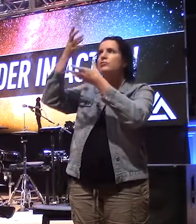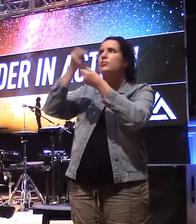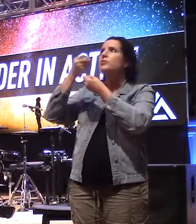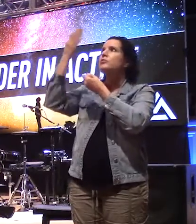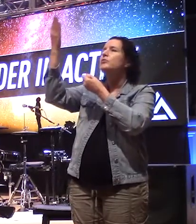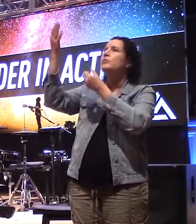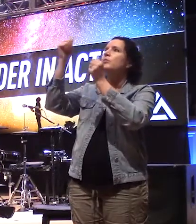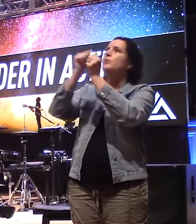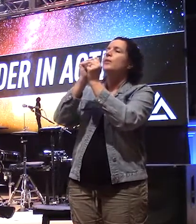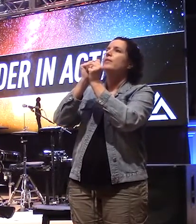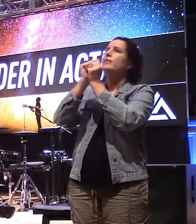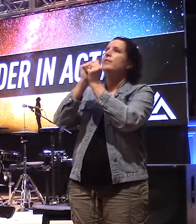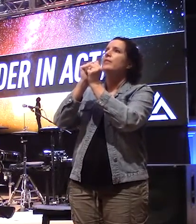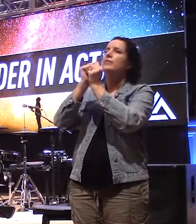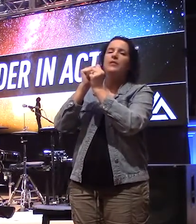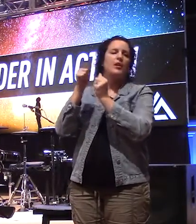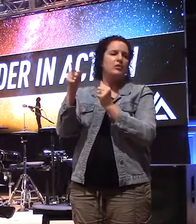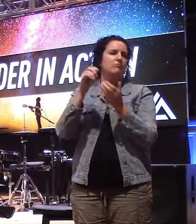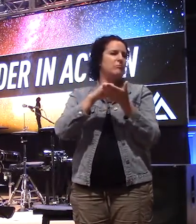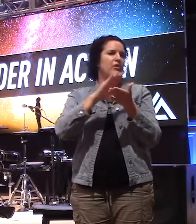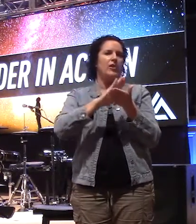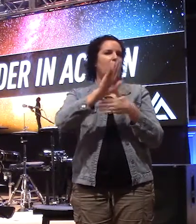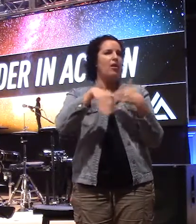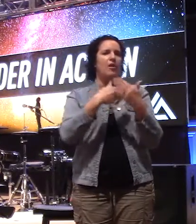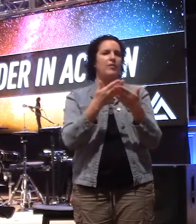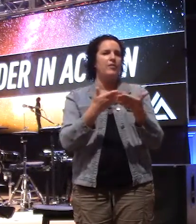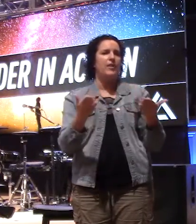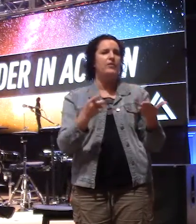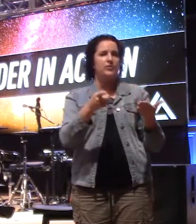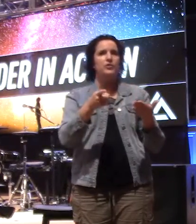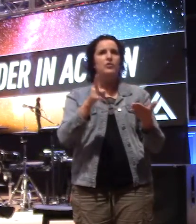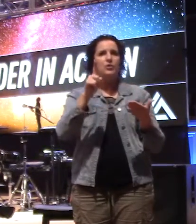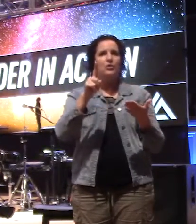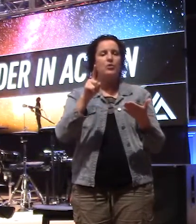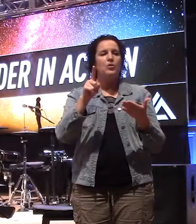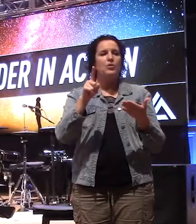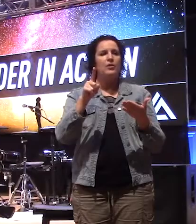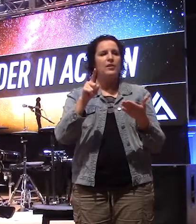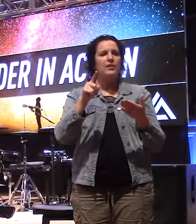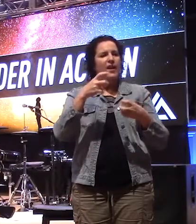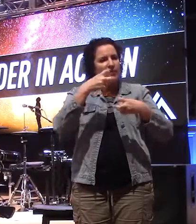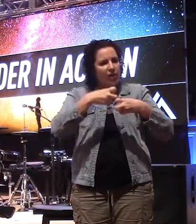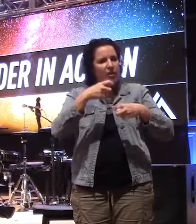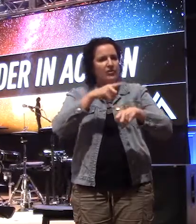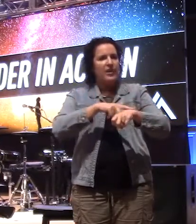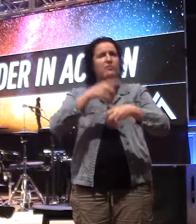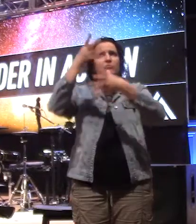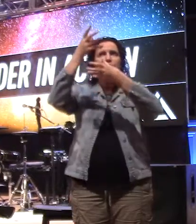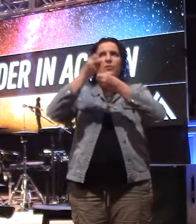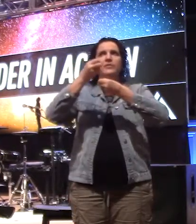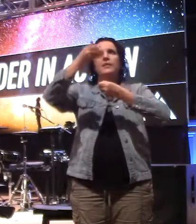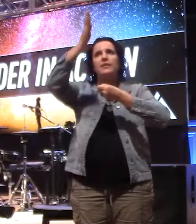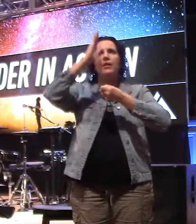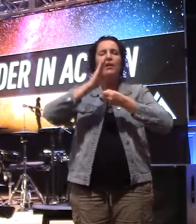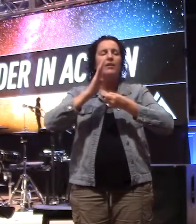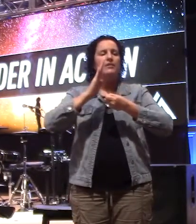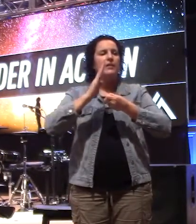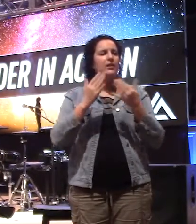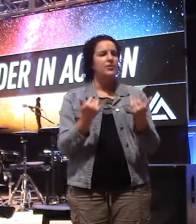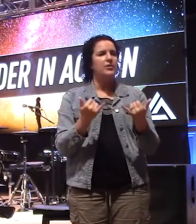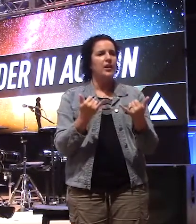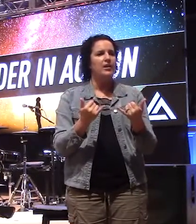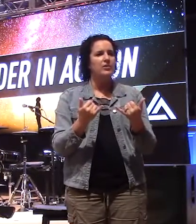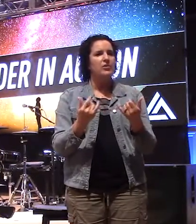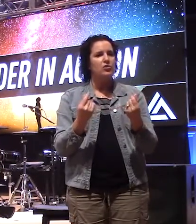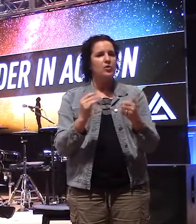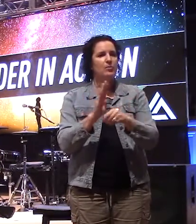with." And you write down all those things that you have been having a hard time trusting God with. And tonight, do